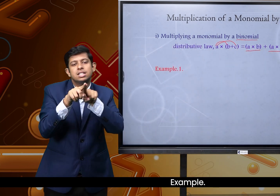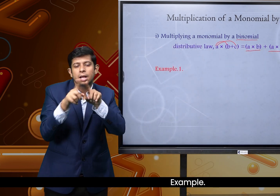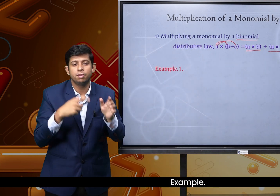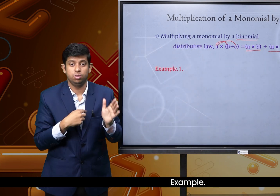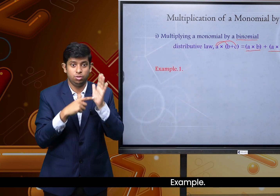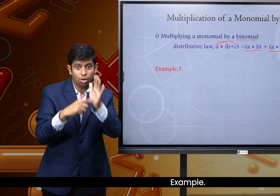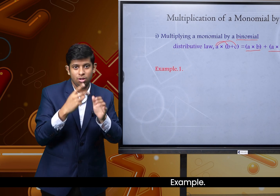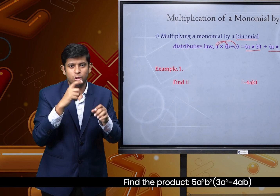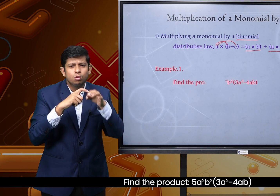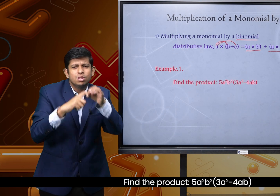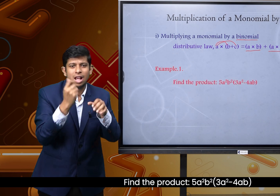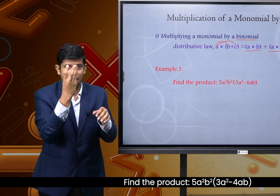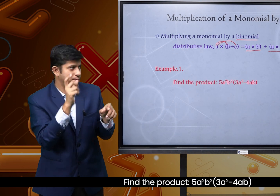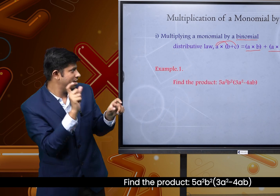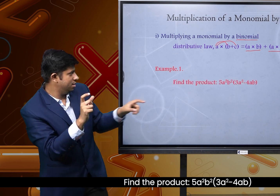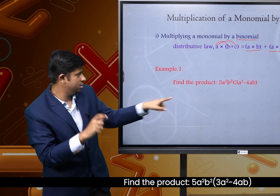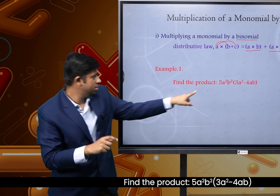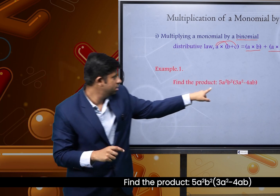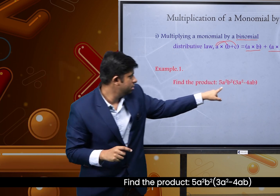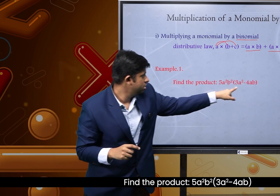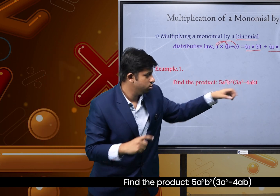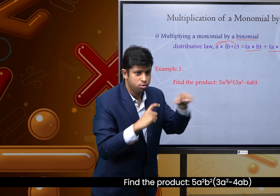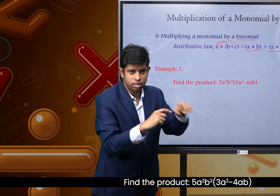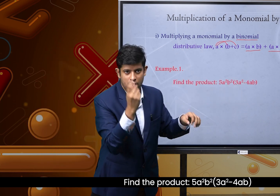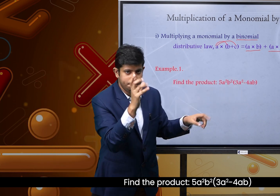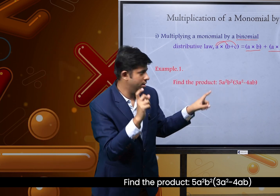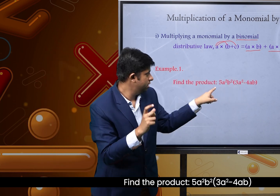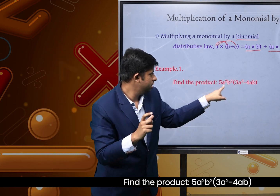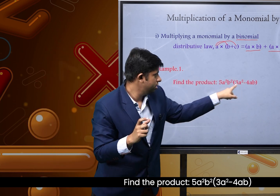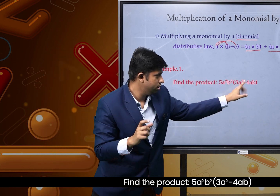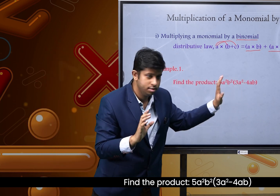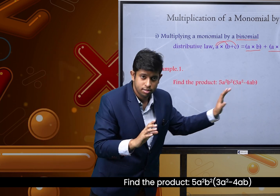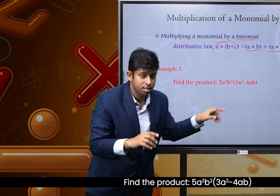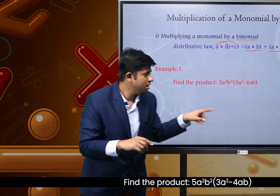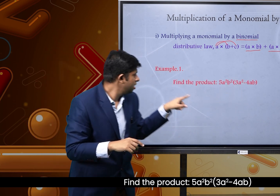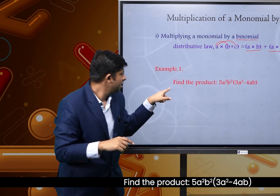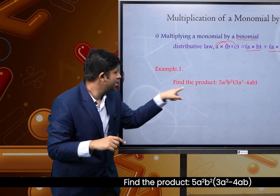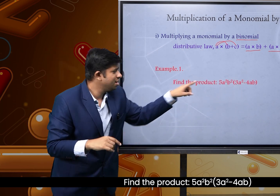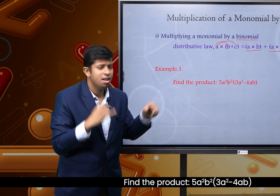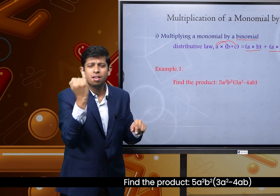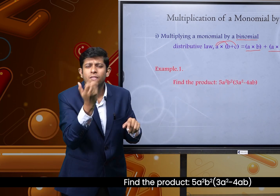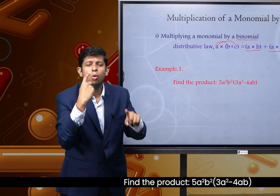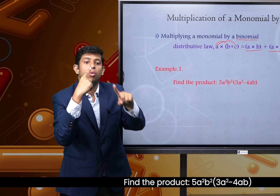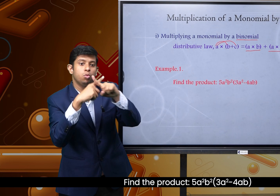Example: find the product 5a square b square of 3a square minus 4ab.